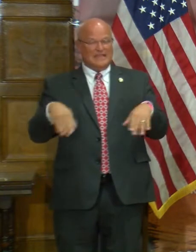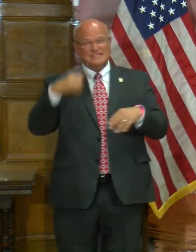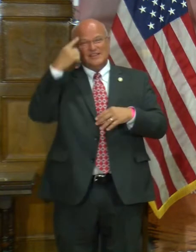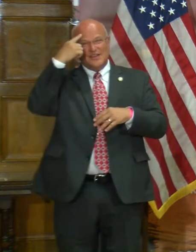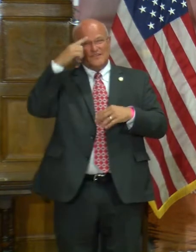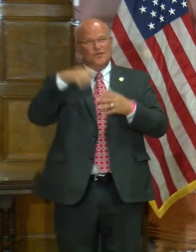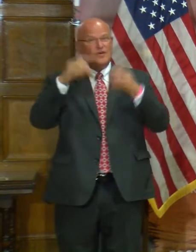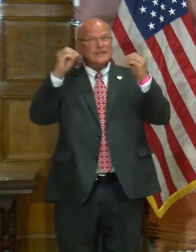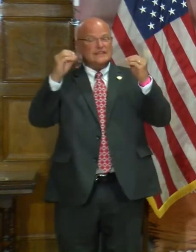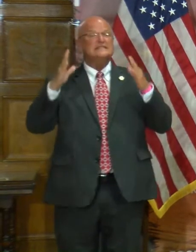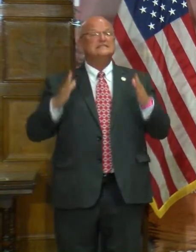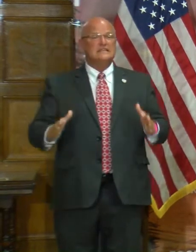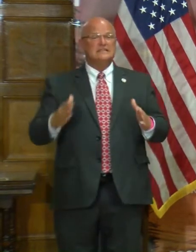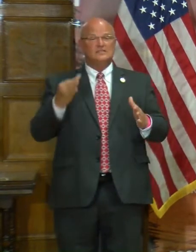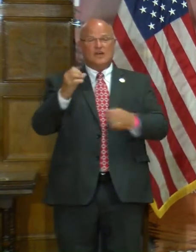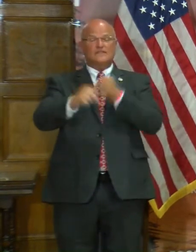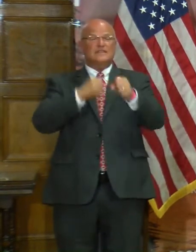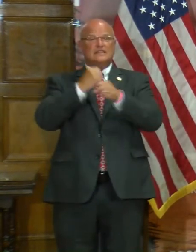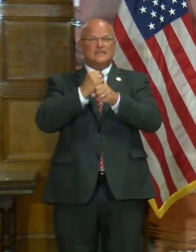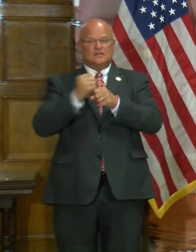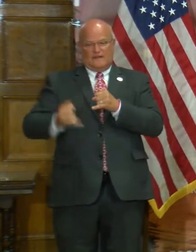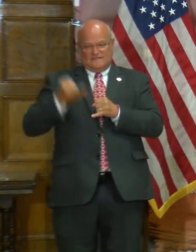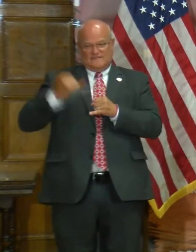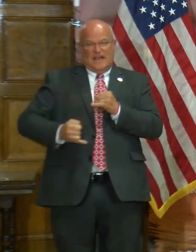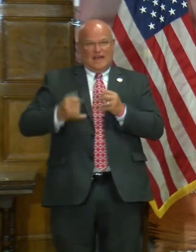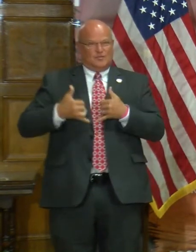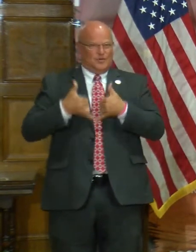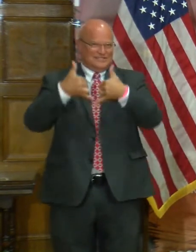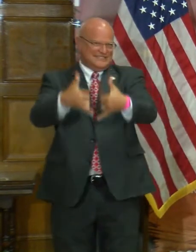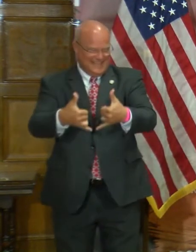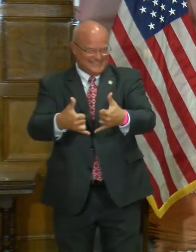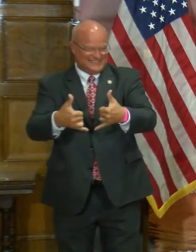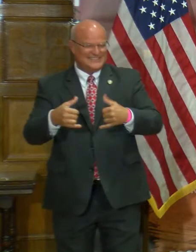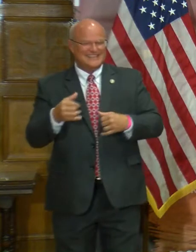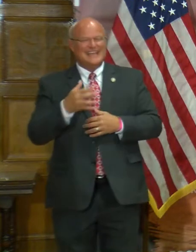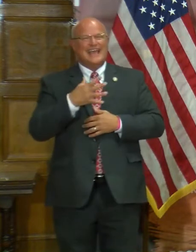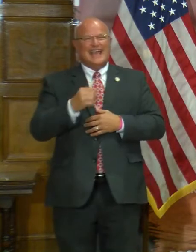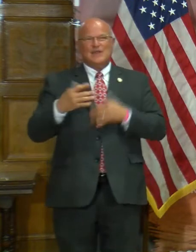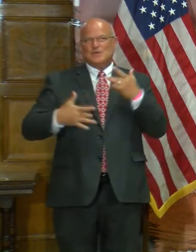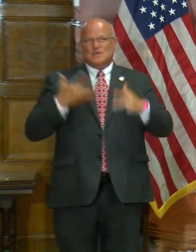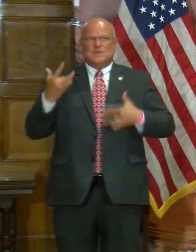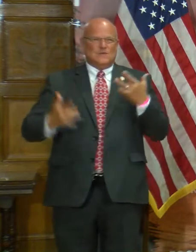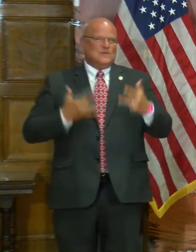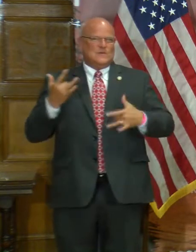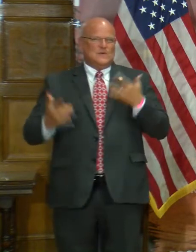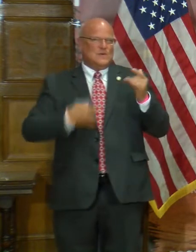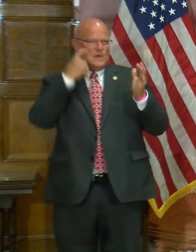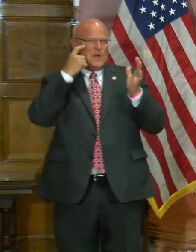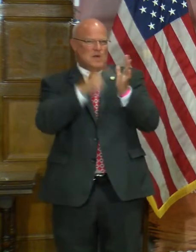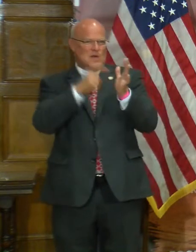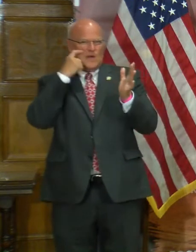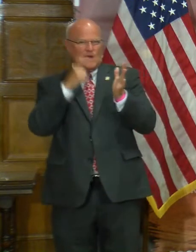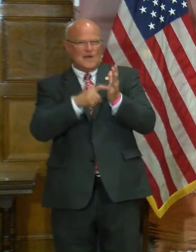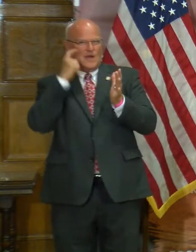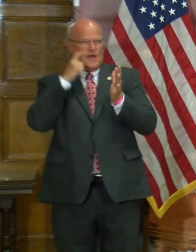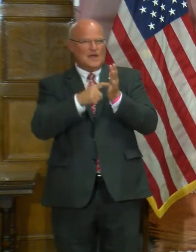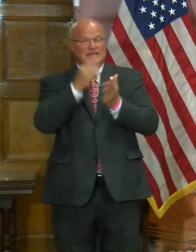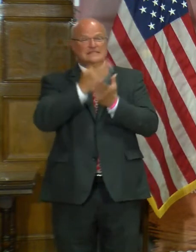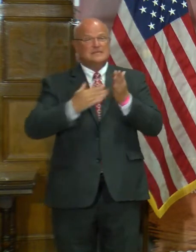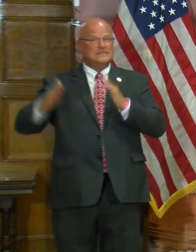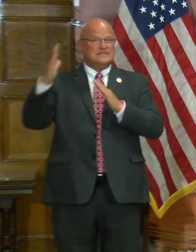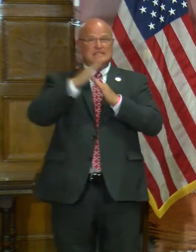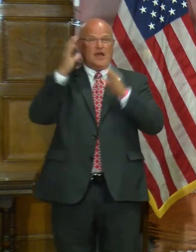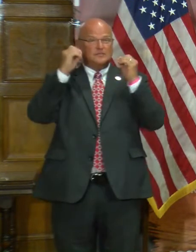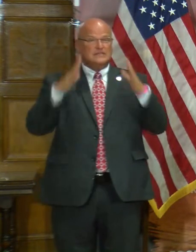for the Teacher of the Year finalist presentations, and it's exciting to recognize some of the top teachers